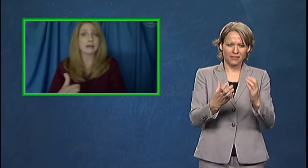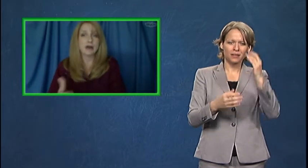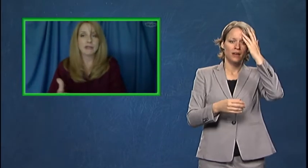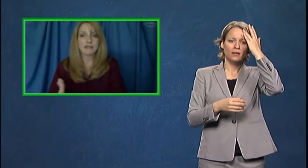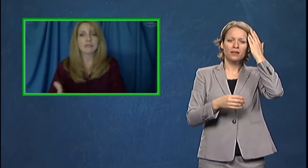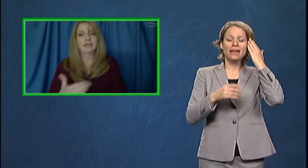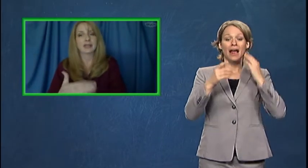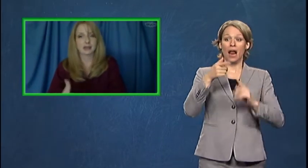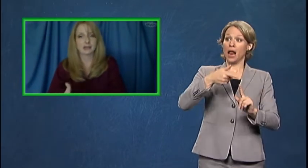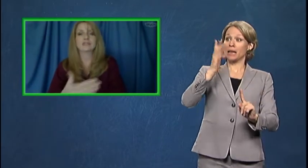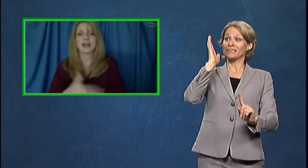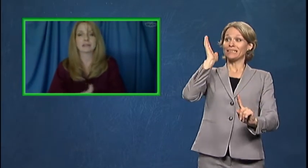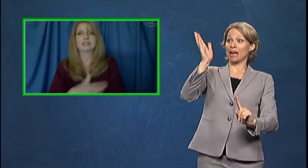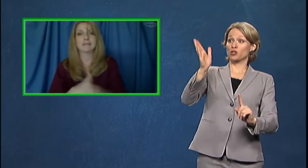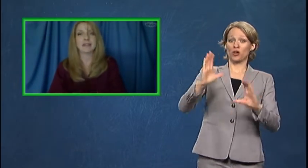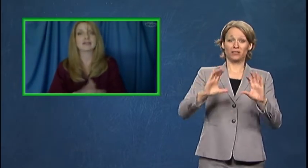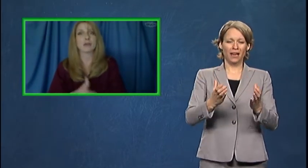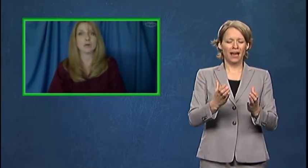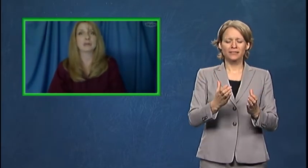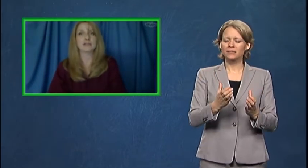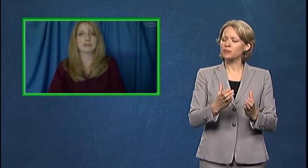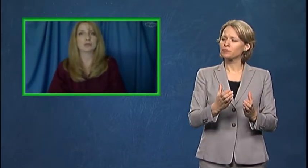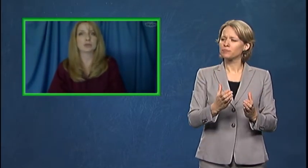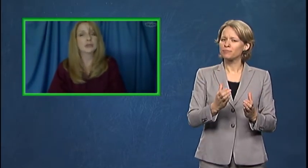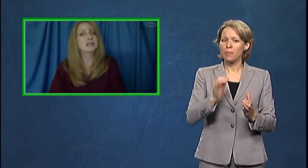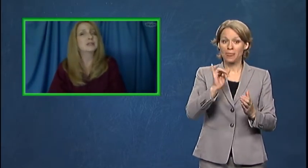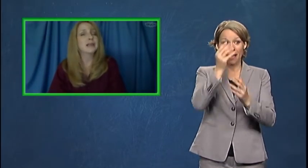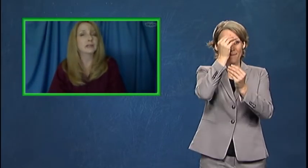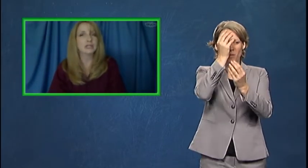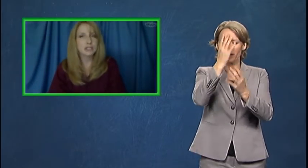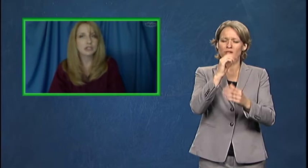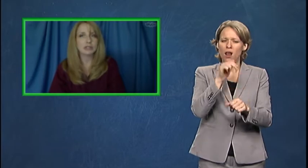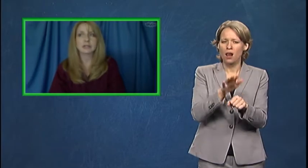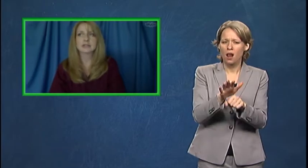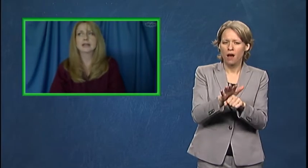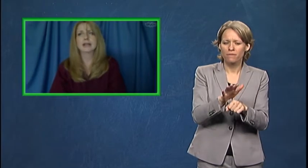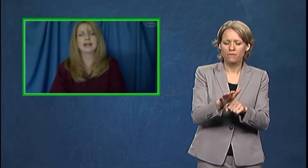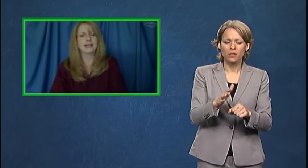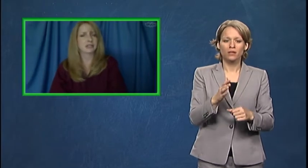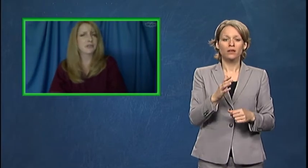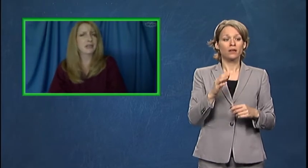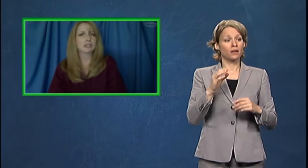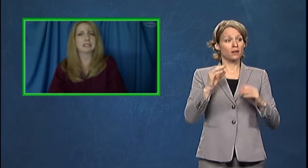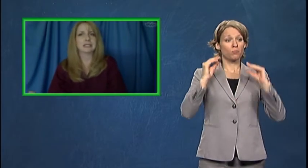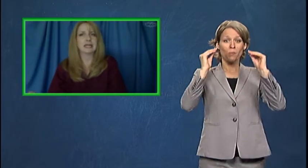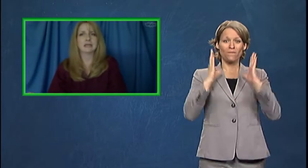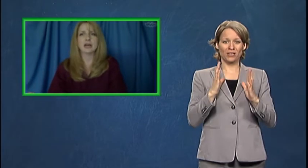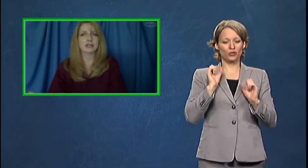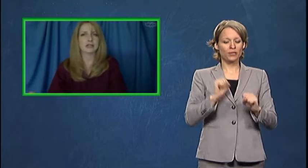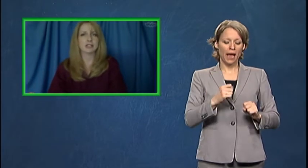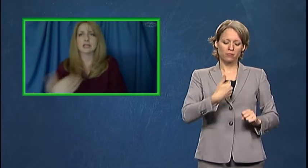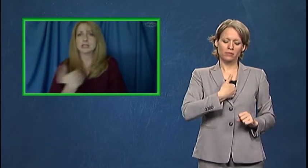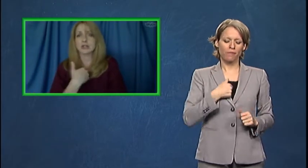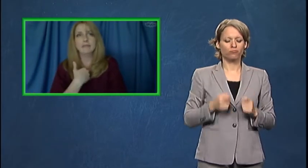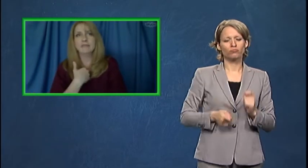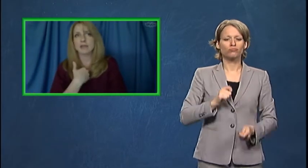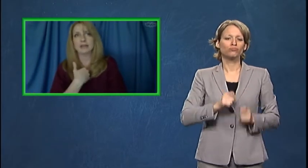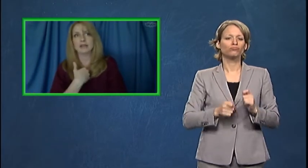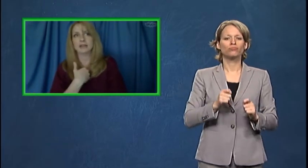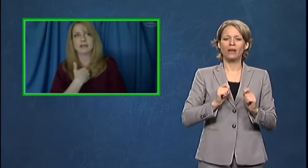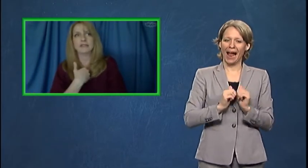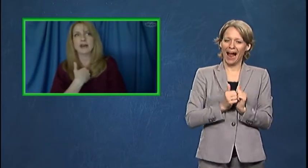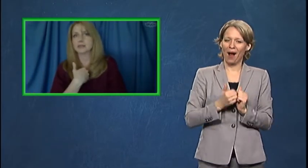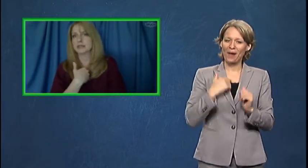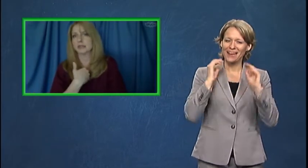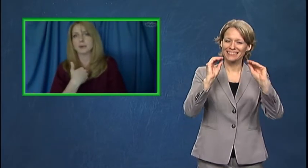not enough, because faculty make their own individual choices in how to teach things. And especially today in higher education, I'm